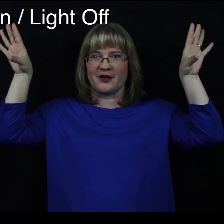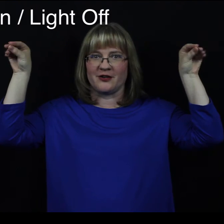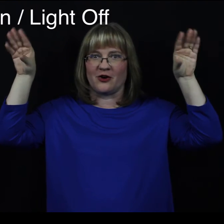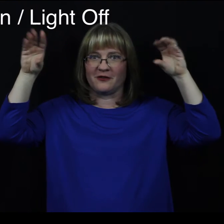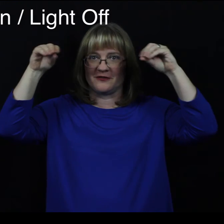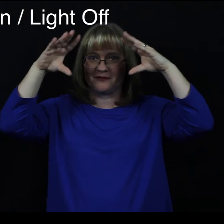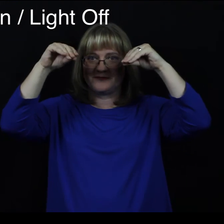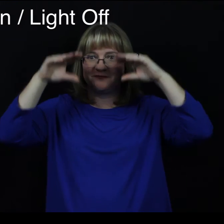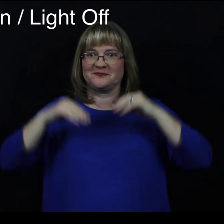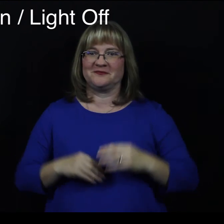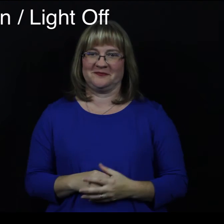and off.